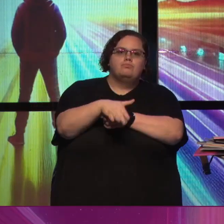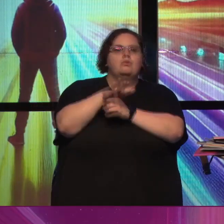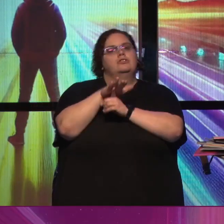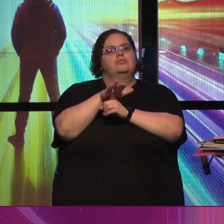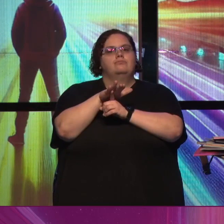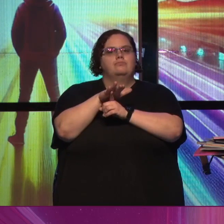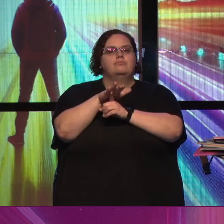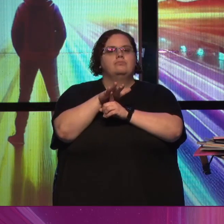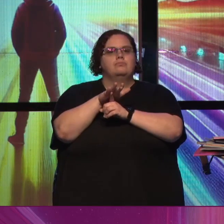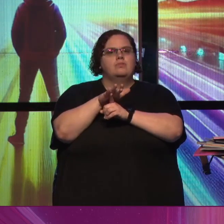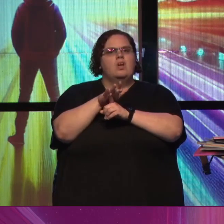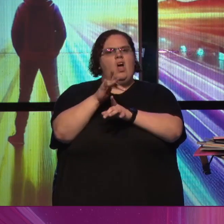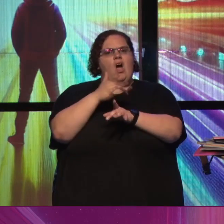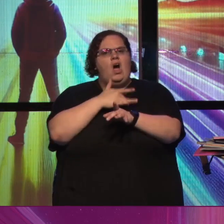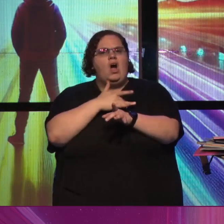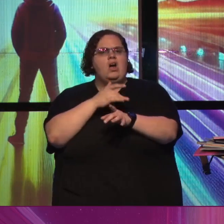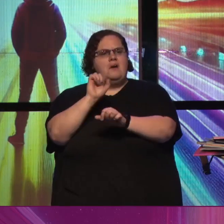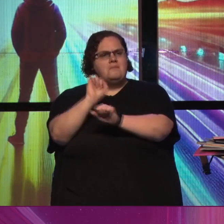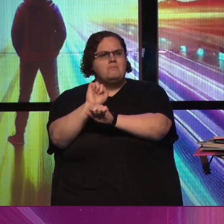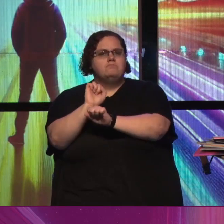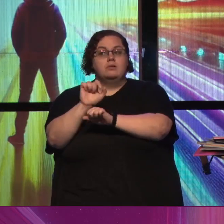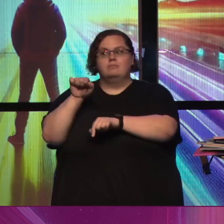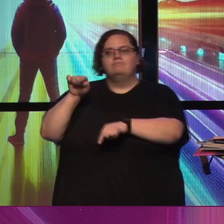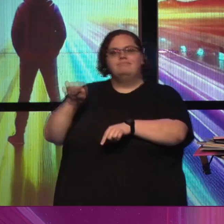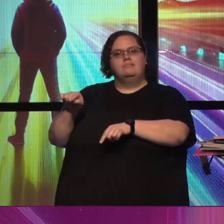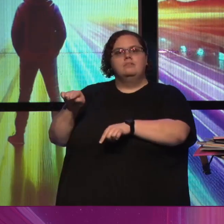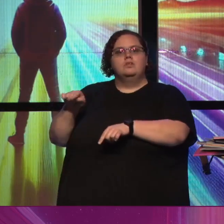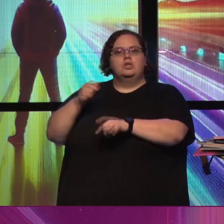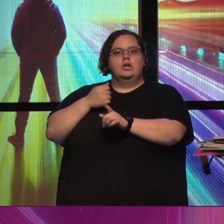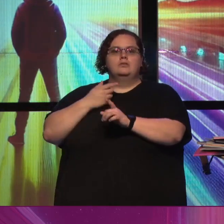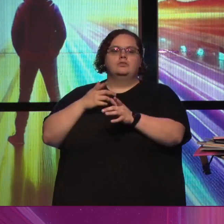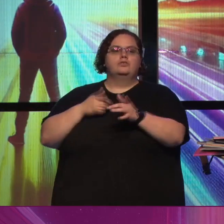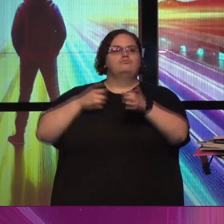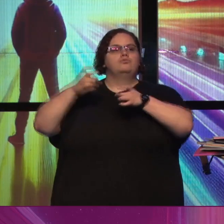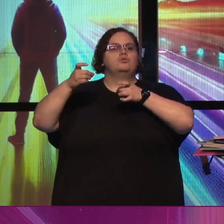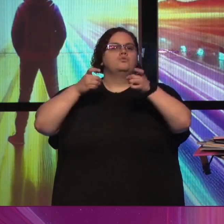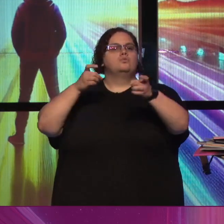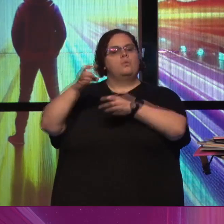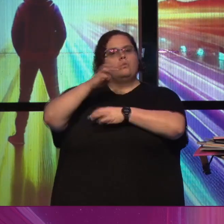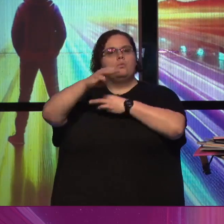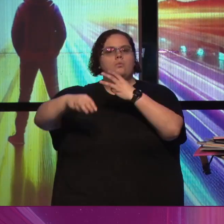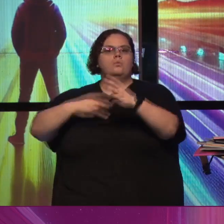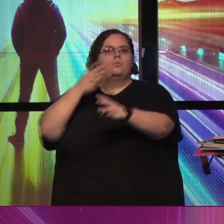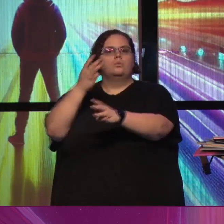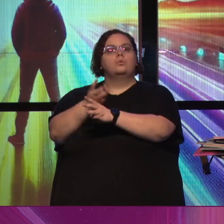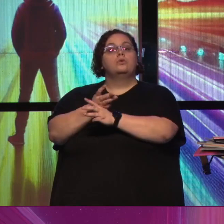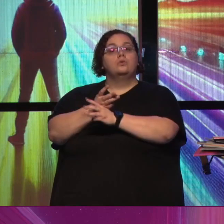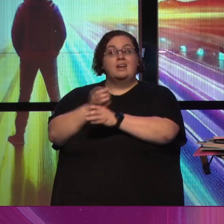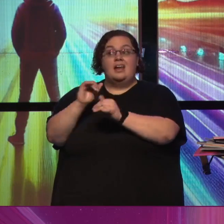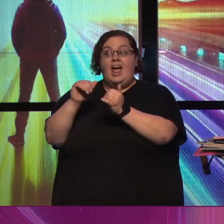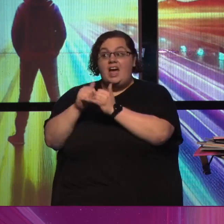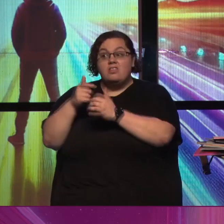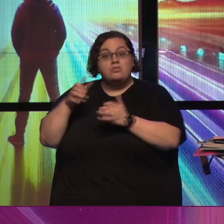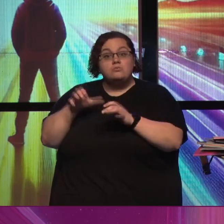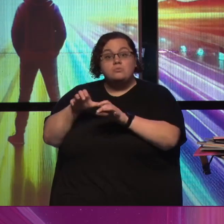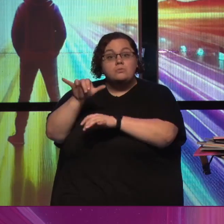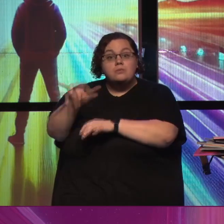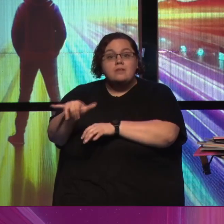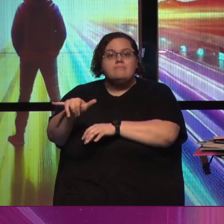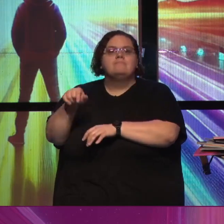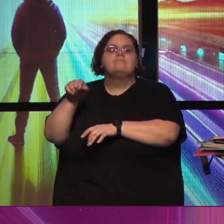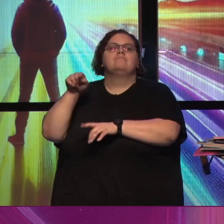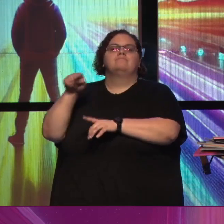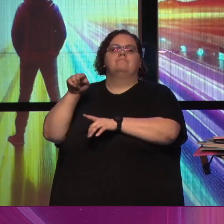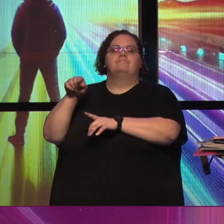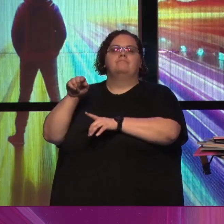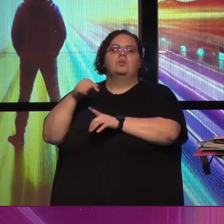heart of the work of the dragon and the wild things is to dominate the world And the way in which they do that is oppressive in its strategy